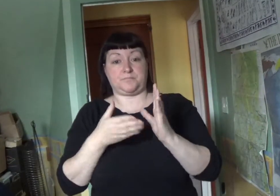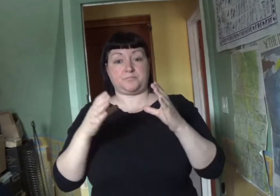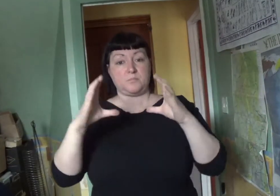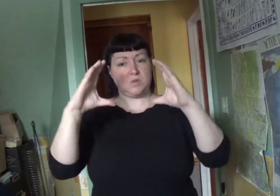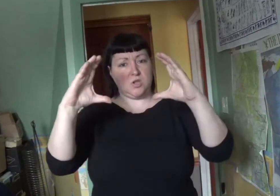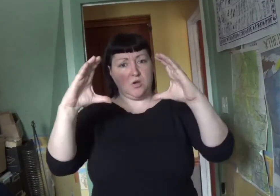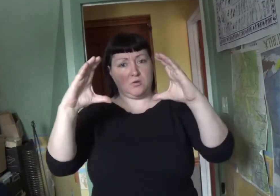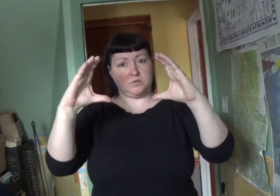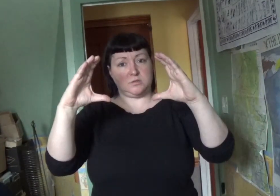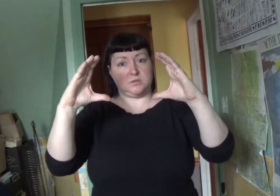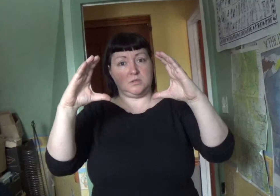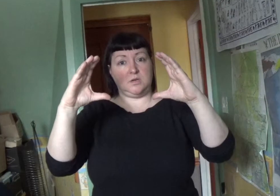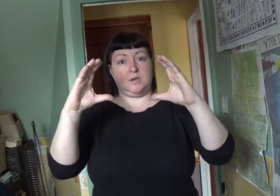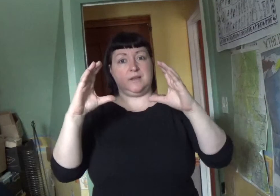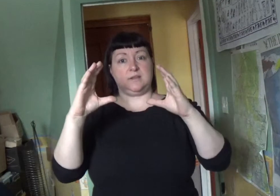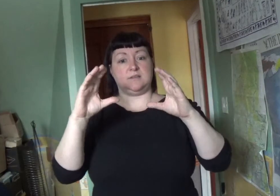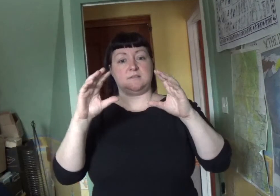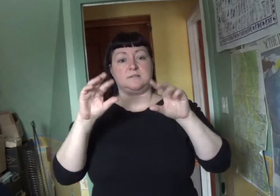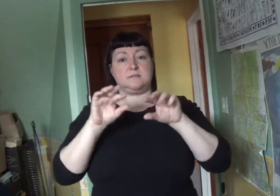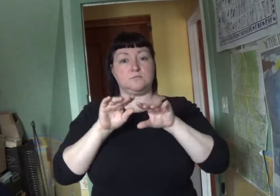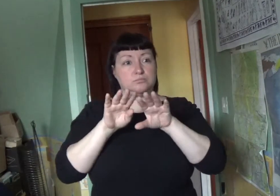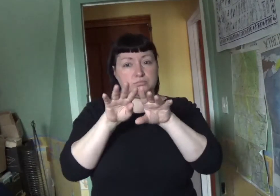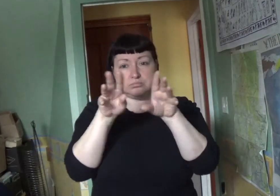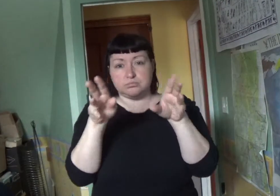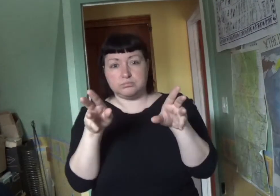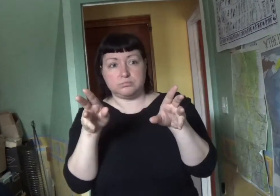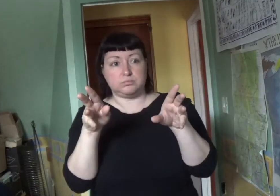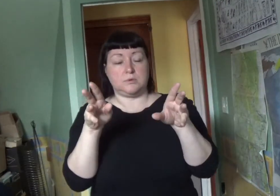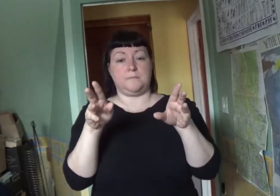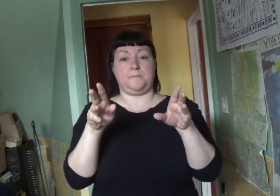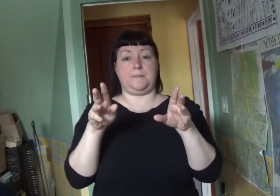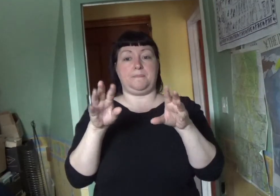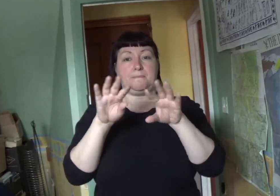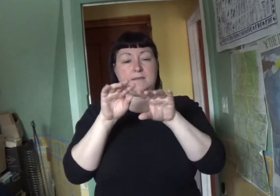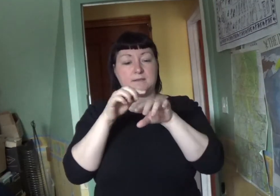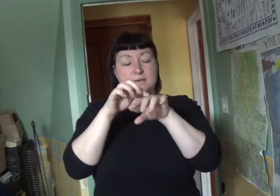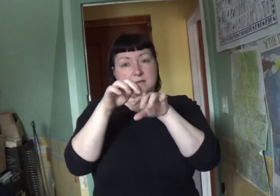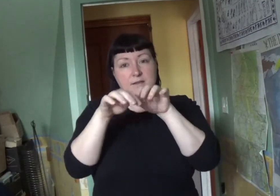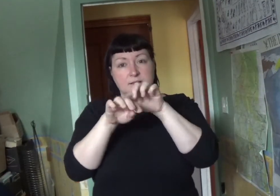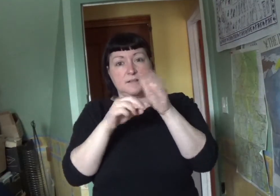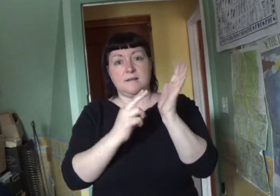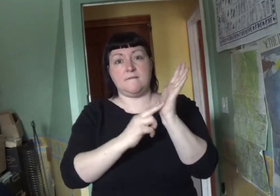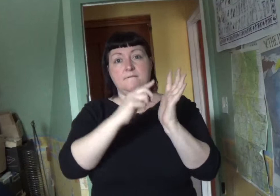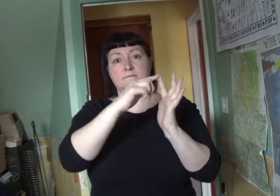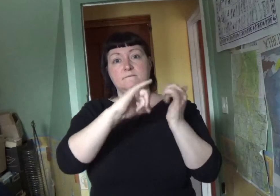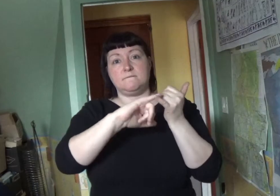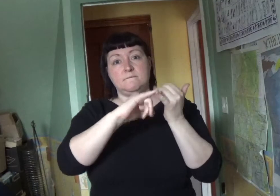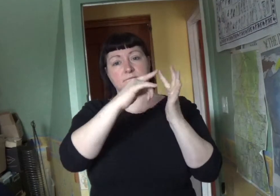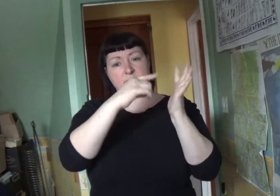blue ones, and the blue ones are the veins, and the red ones are the arteries, but are they part of the systemic flow, or the pulmonary flow,